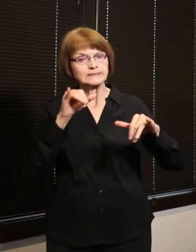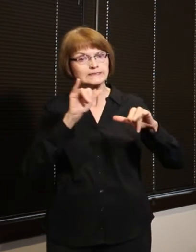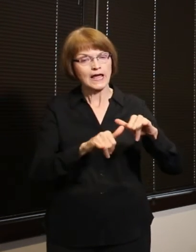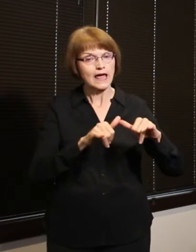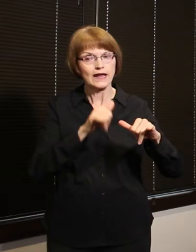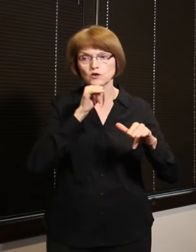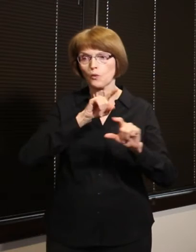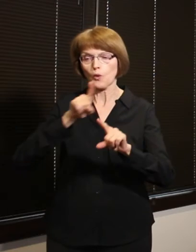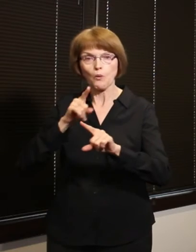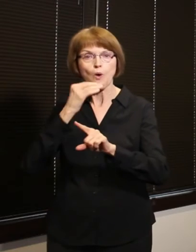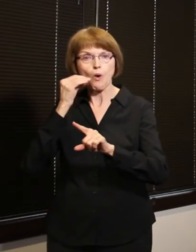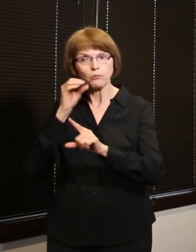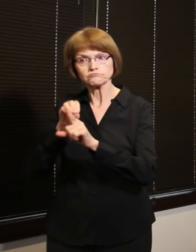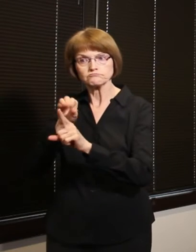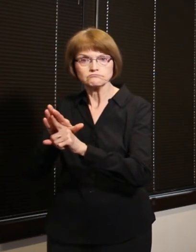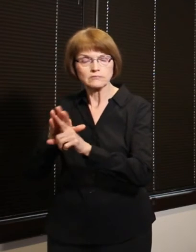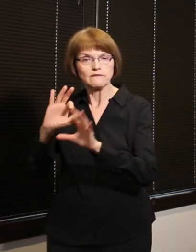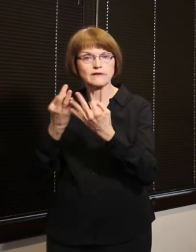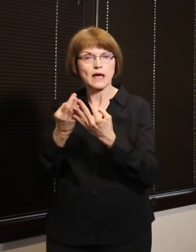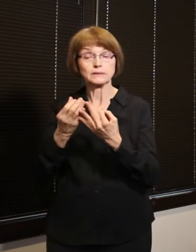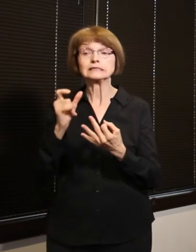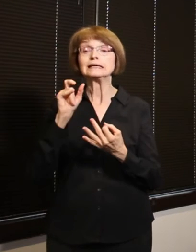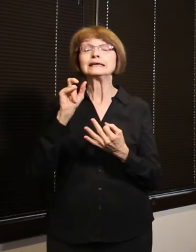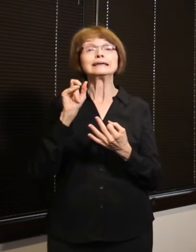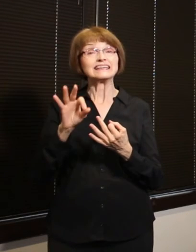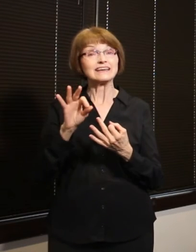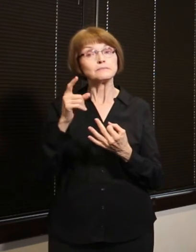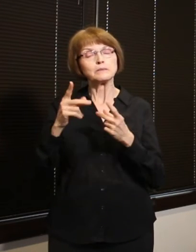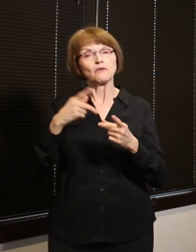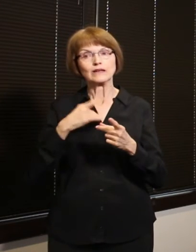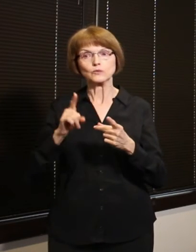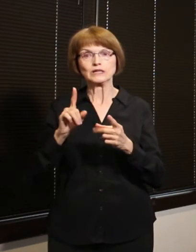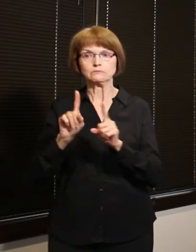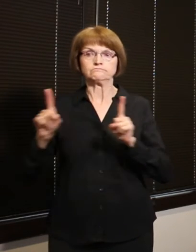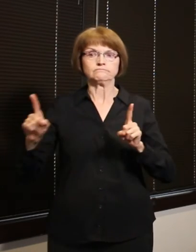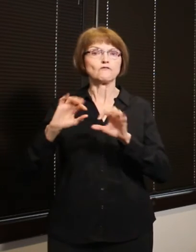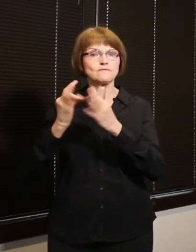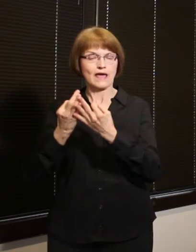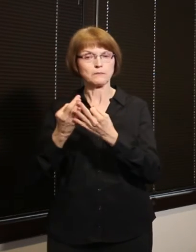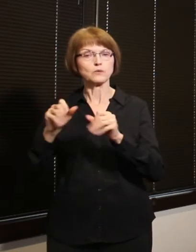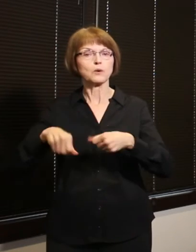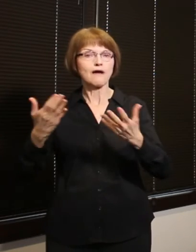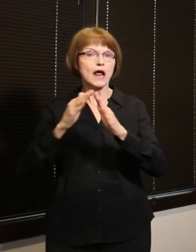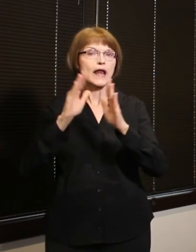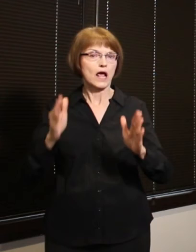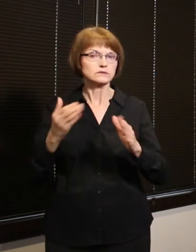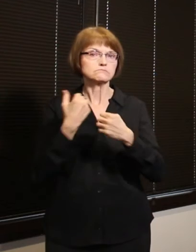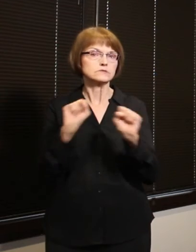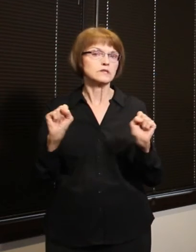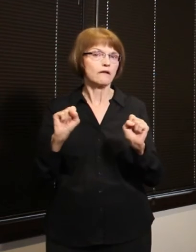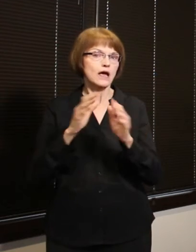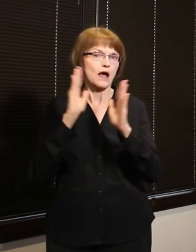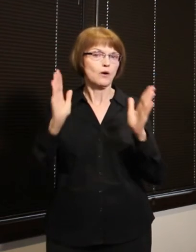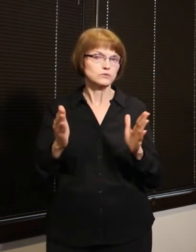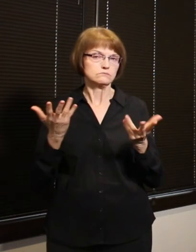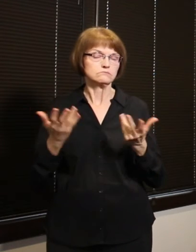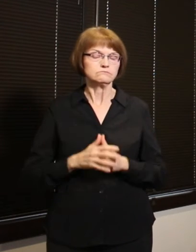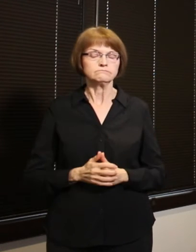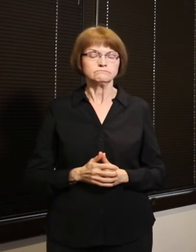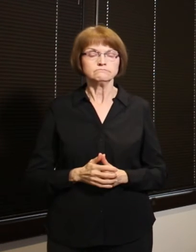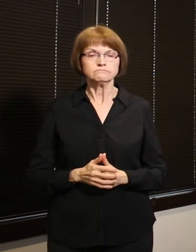their families, as well as if people needed to quarantine away from their families, there's safe avenues to do that as well.